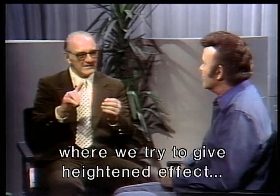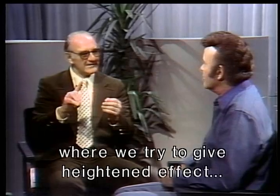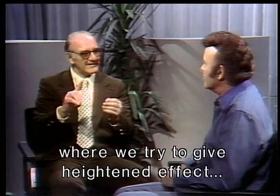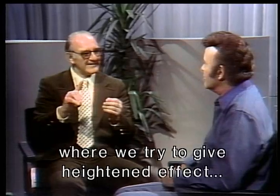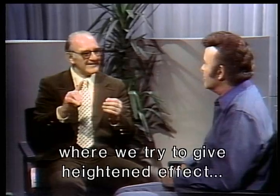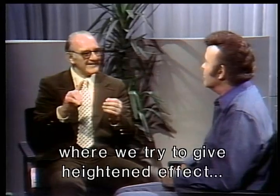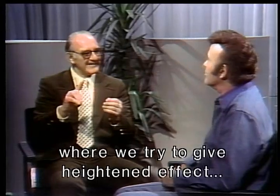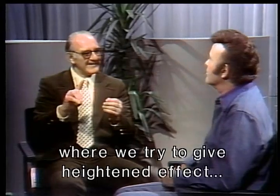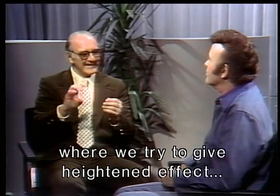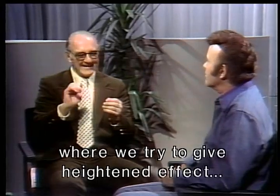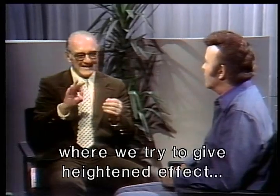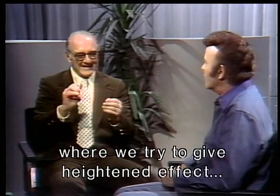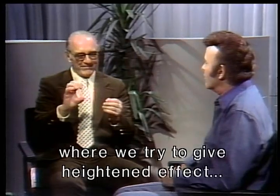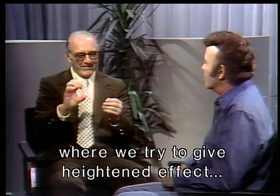heightened effect